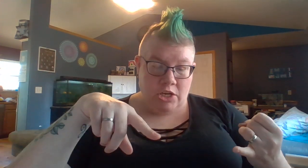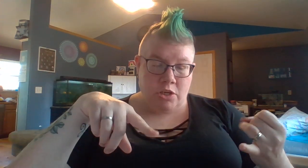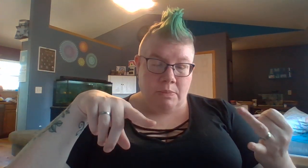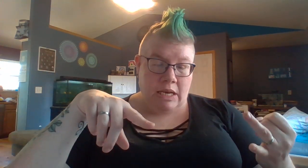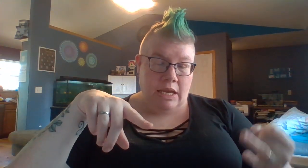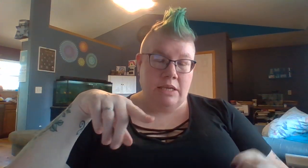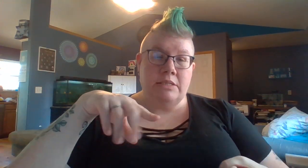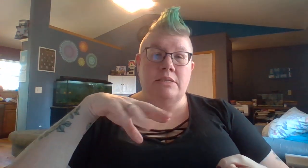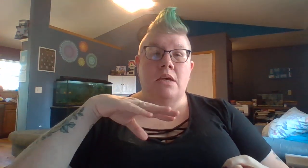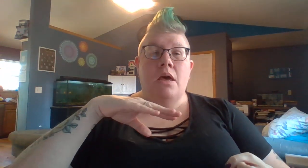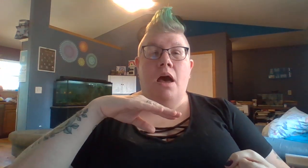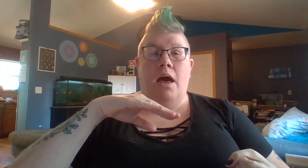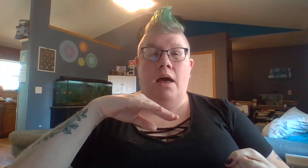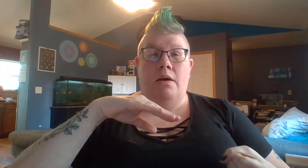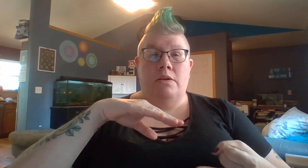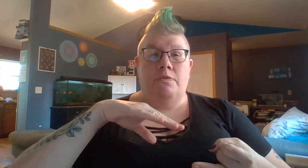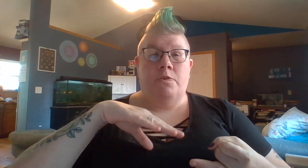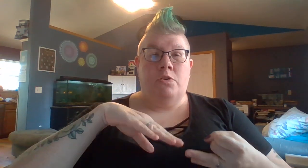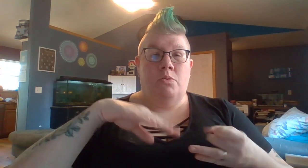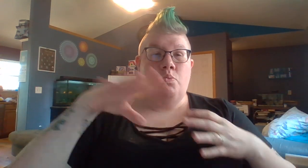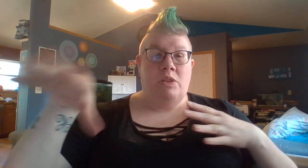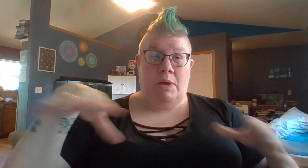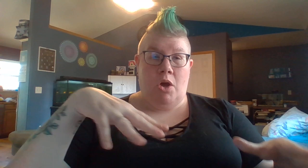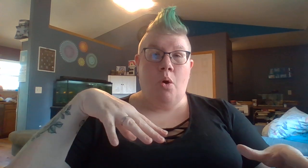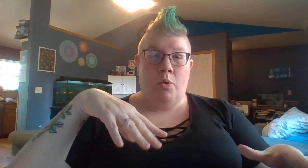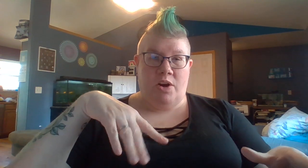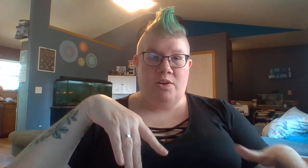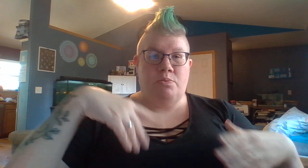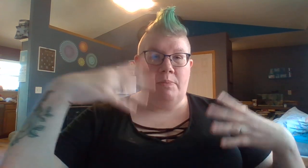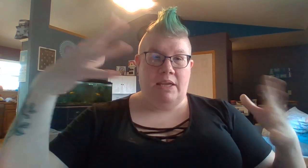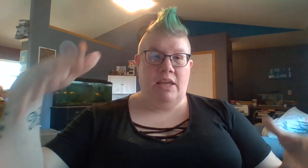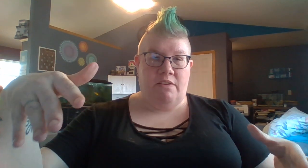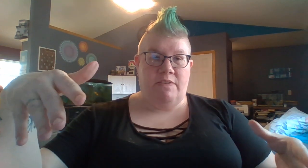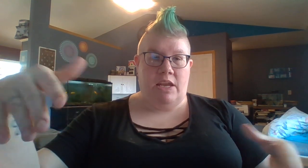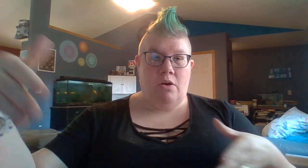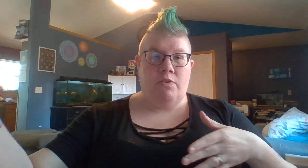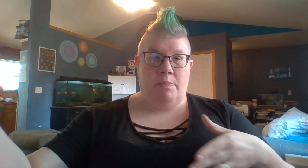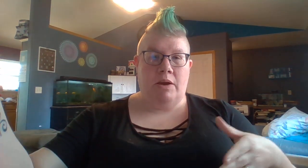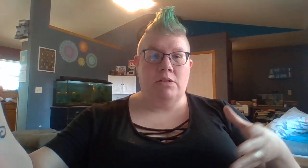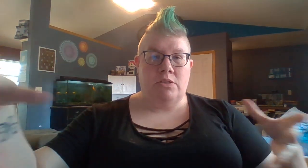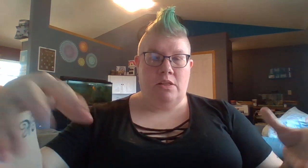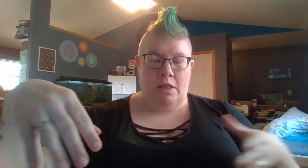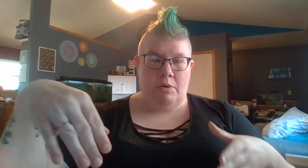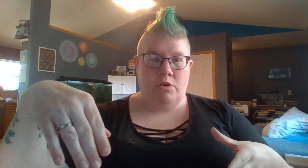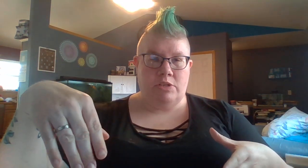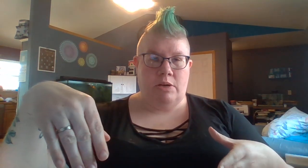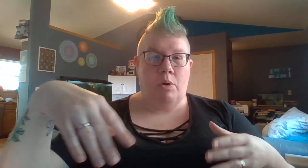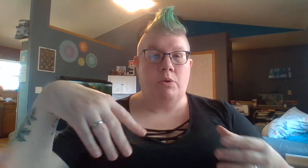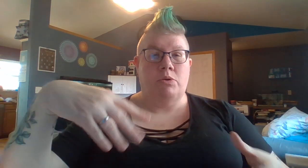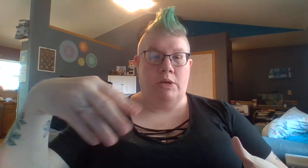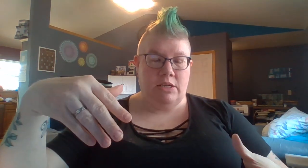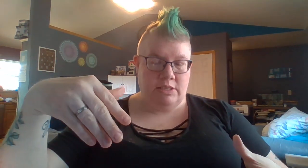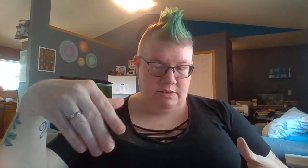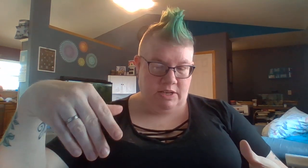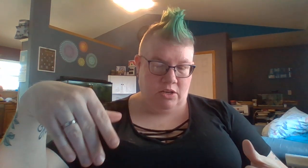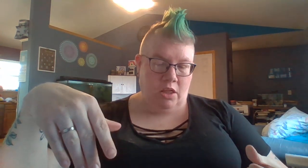education meetings. With my coworkers, we made a video for the parents so that they would understand what we were doing in assistive